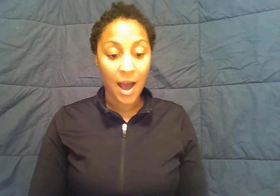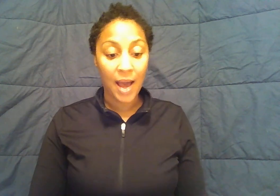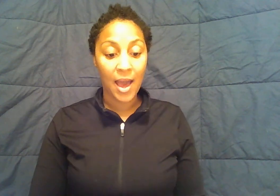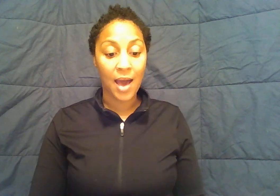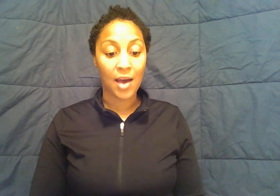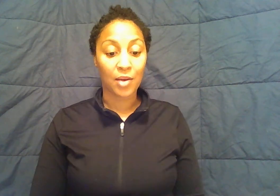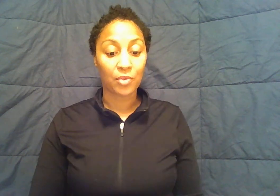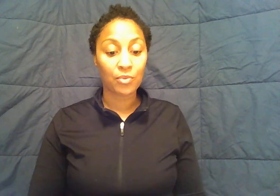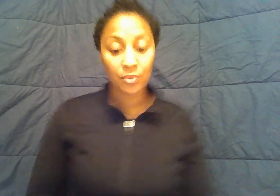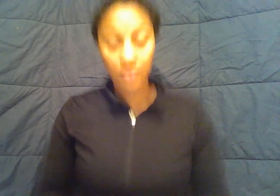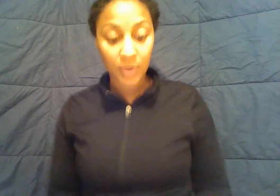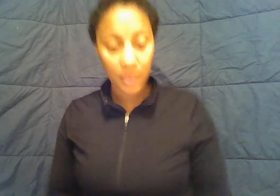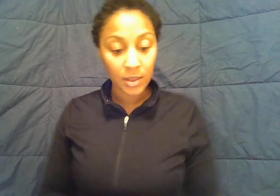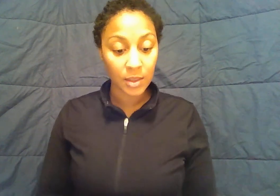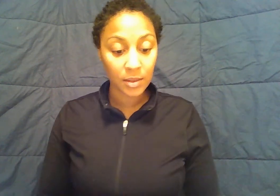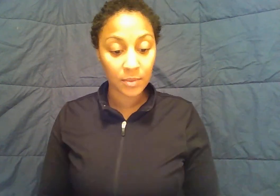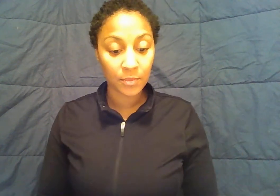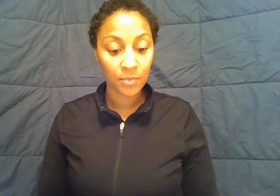I have, let's see.